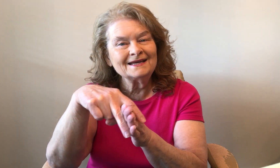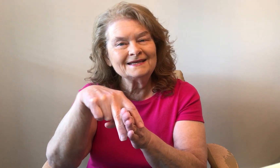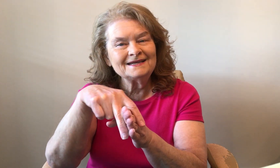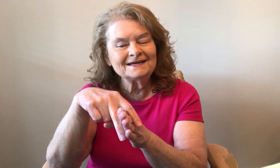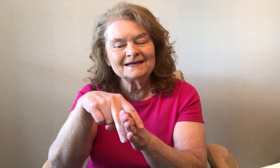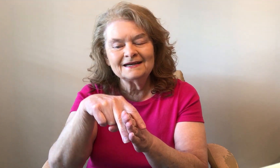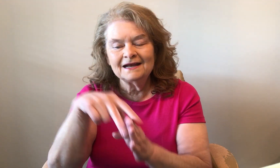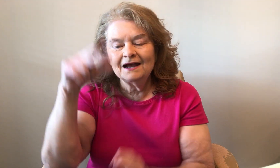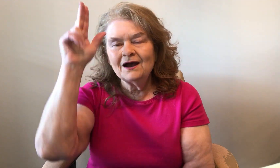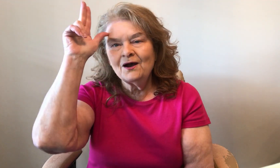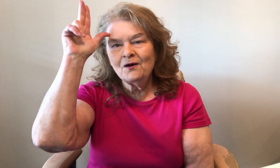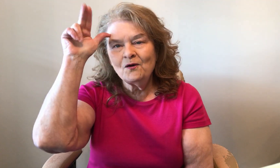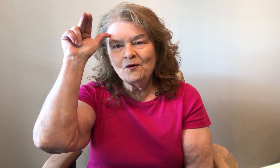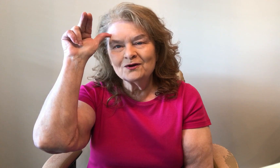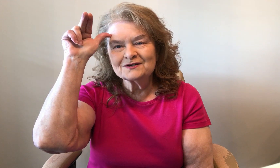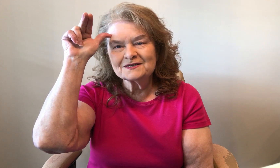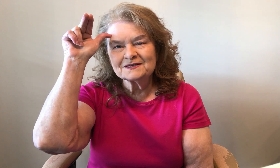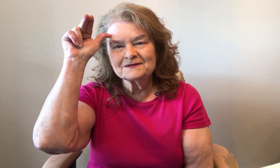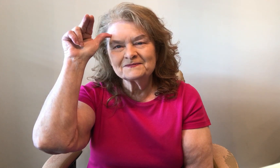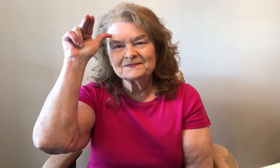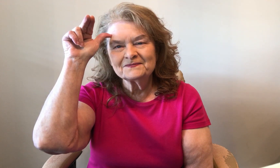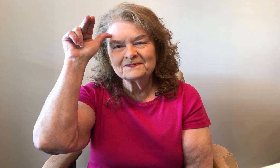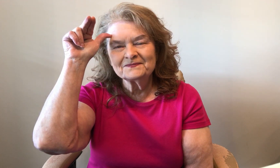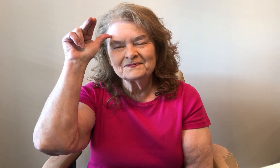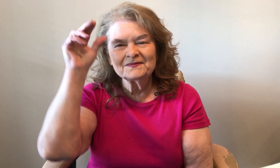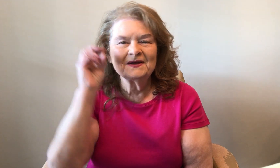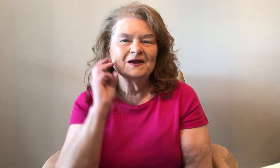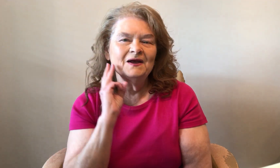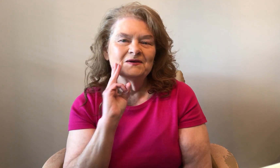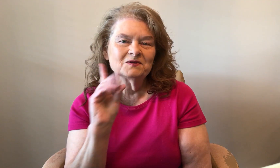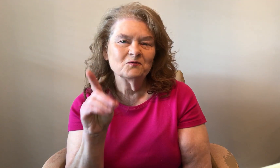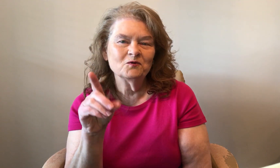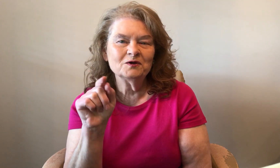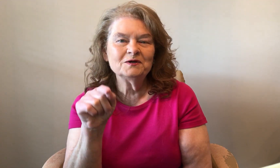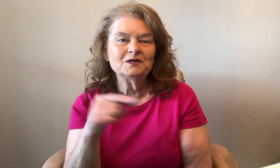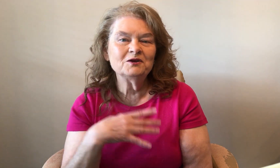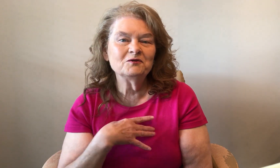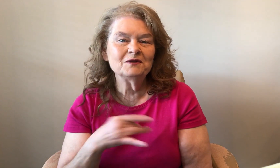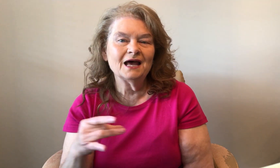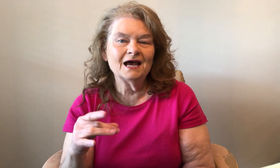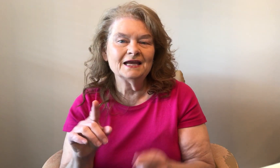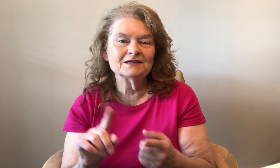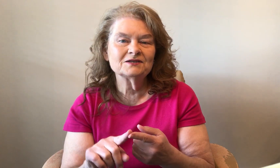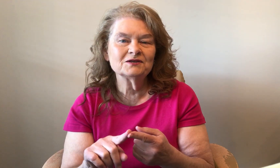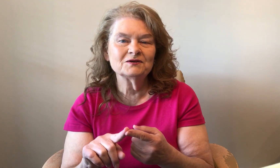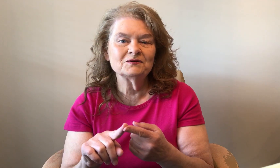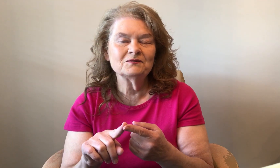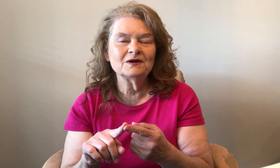ride a horse? So would you like to